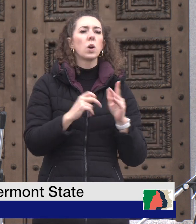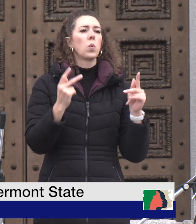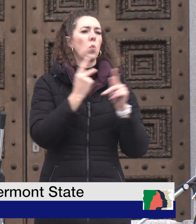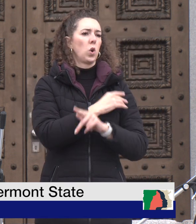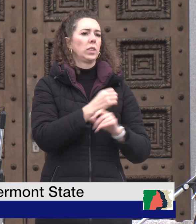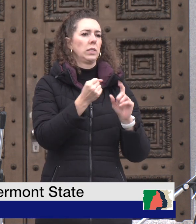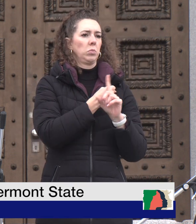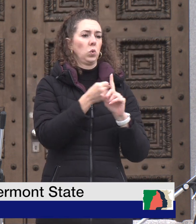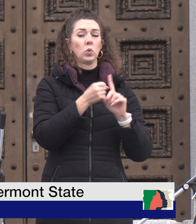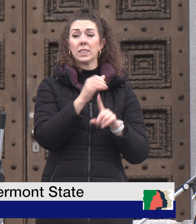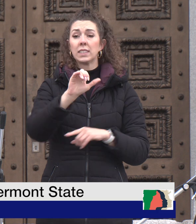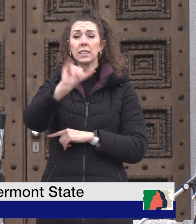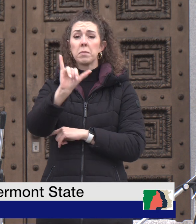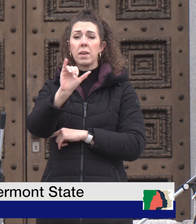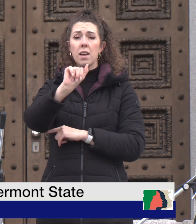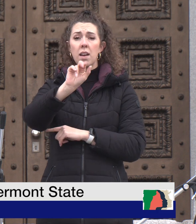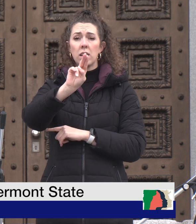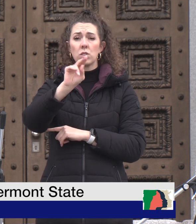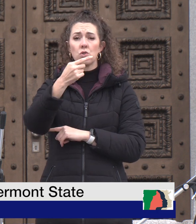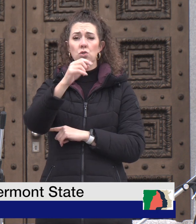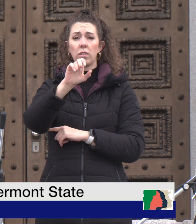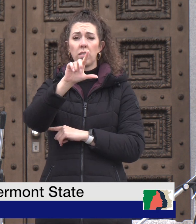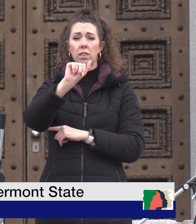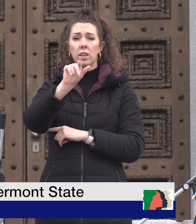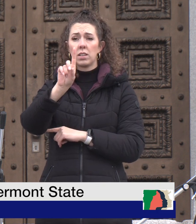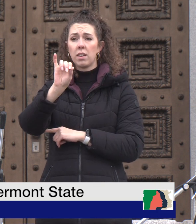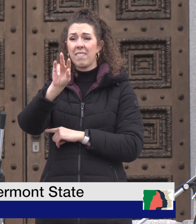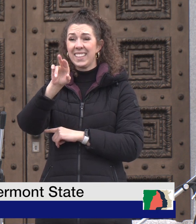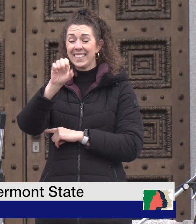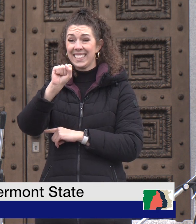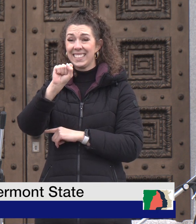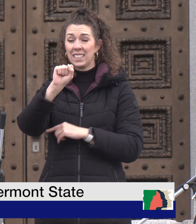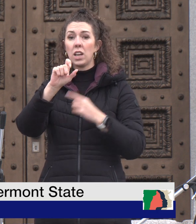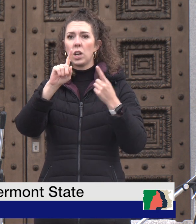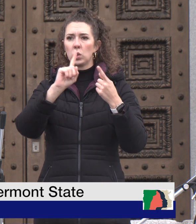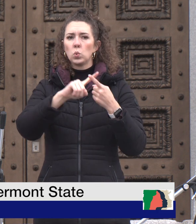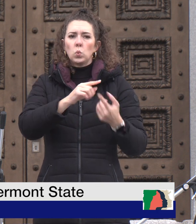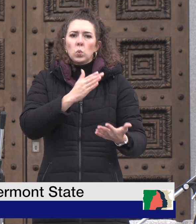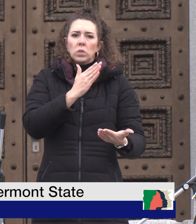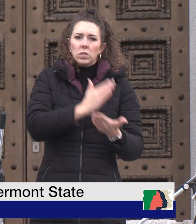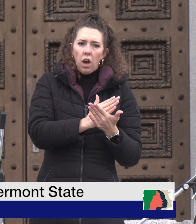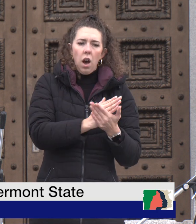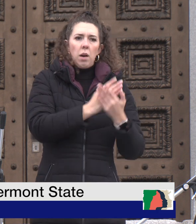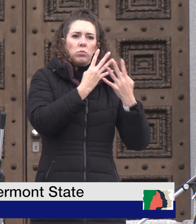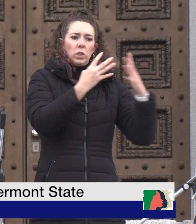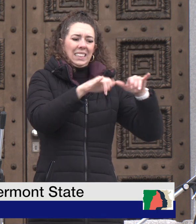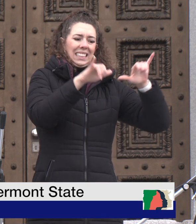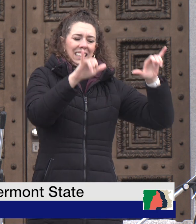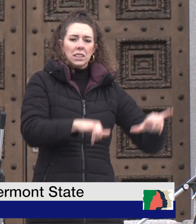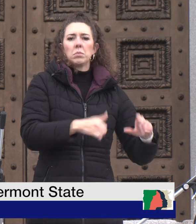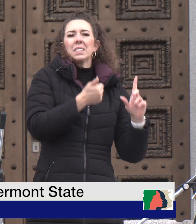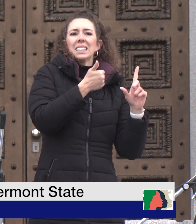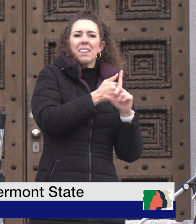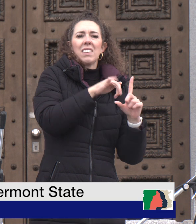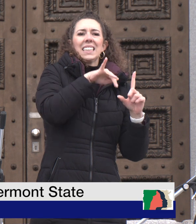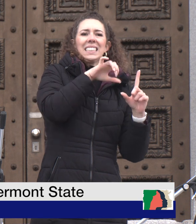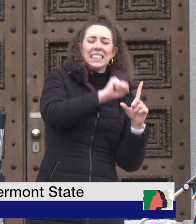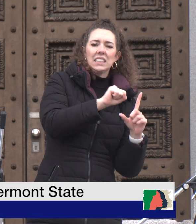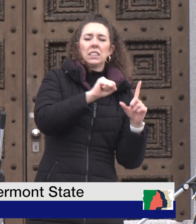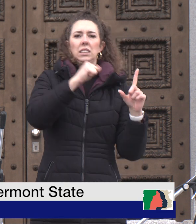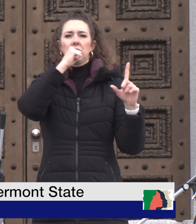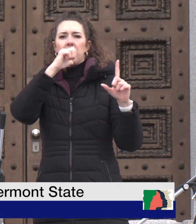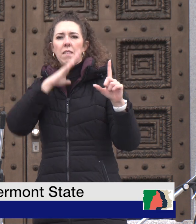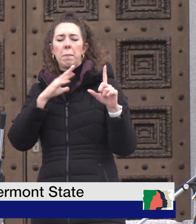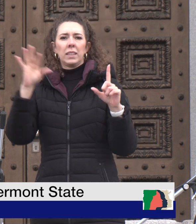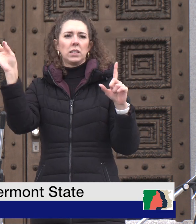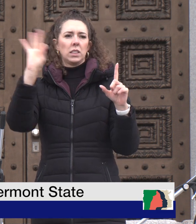As Angela Davis reminds us, prison abolition is a feminist struggle. Abolition feminism introduces us to a global